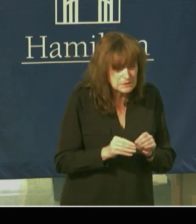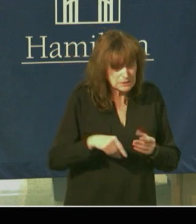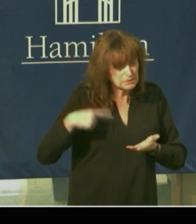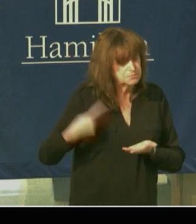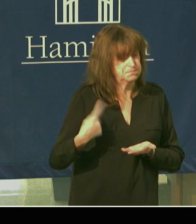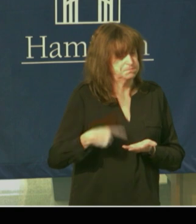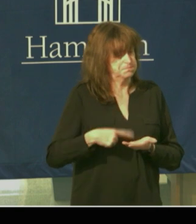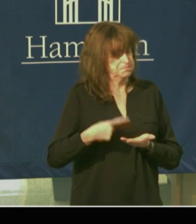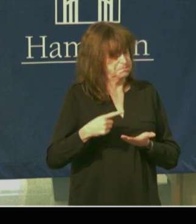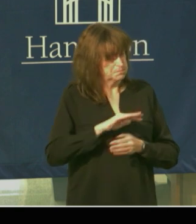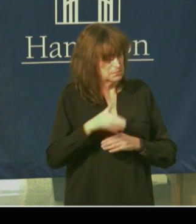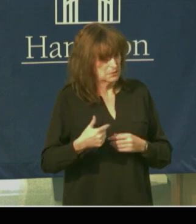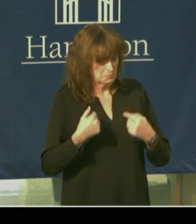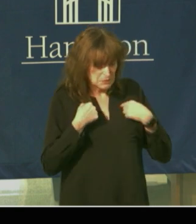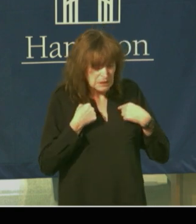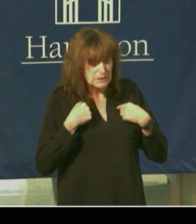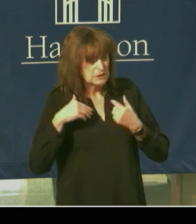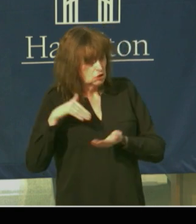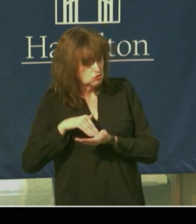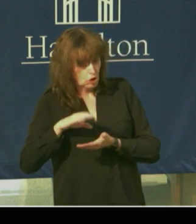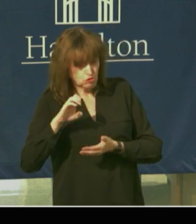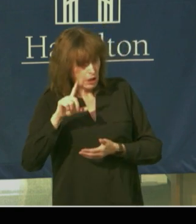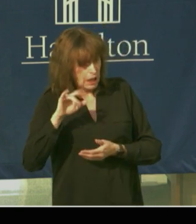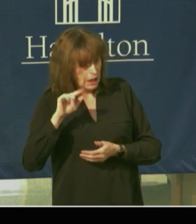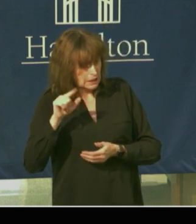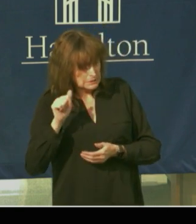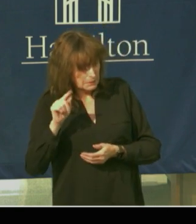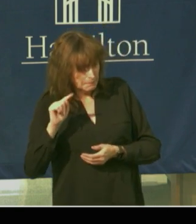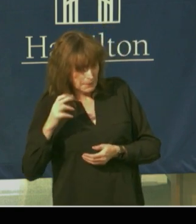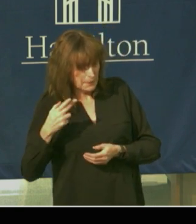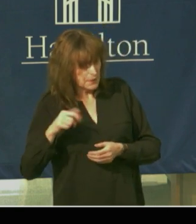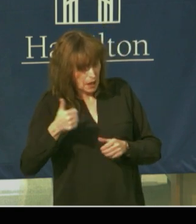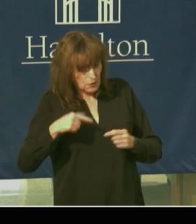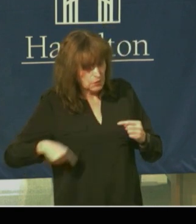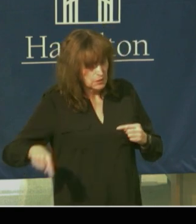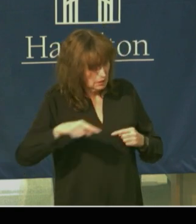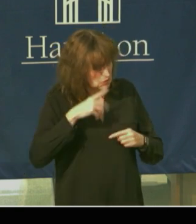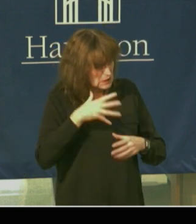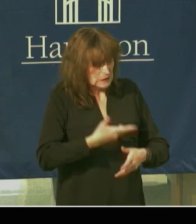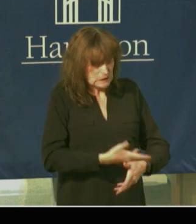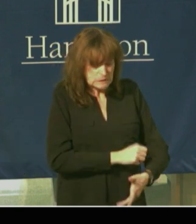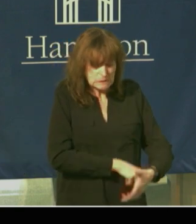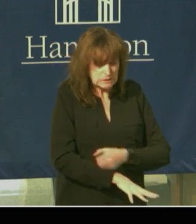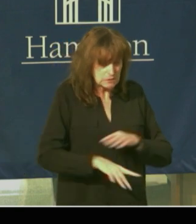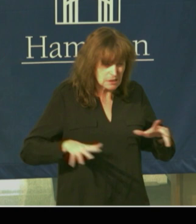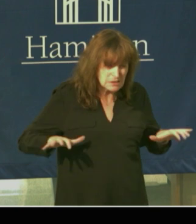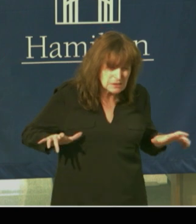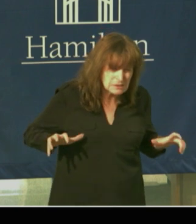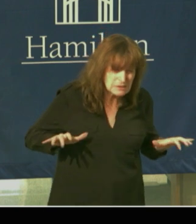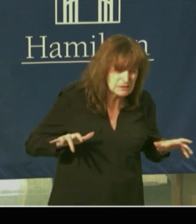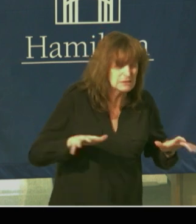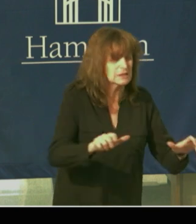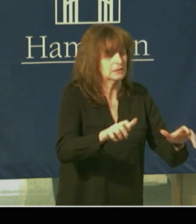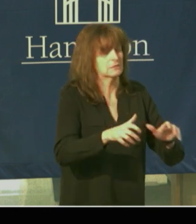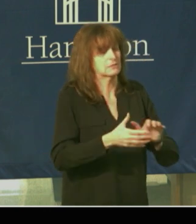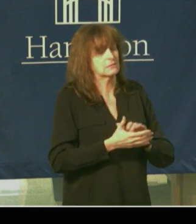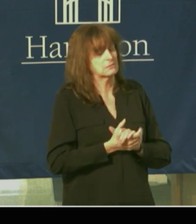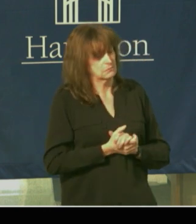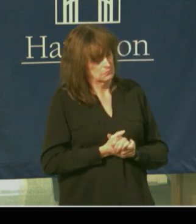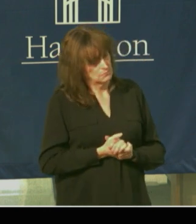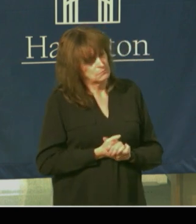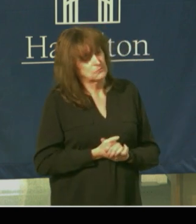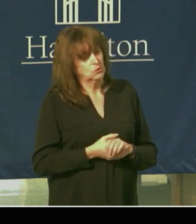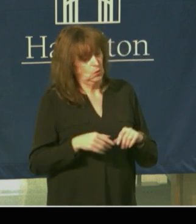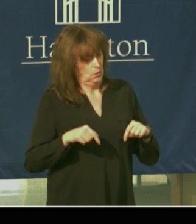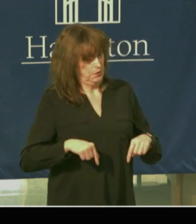and congratulations. The current update, and I can almost guarantee, as I've said to on numerous occasions, this is moving quickly enough that I will